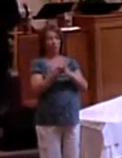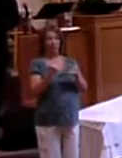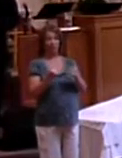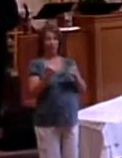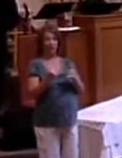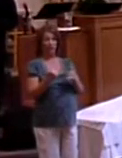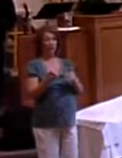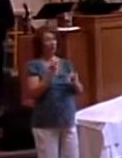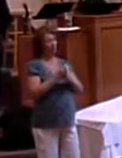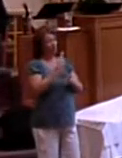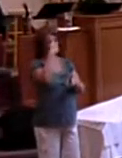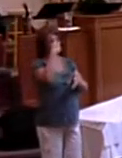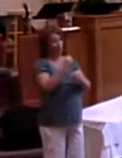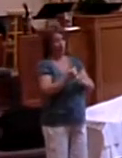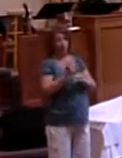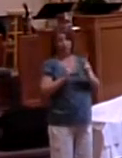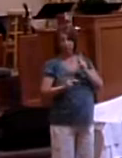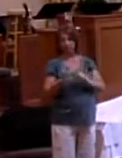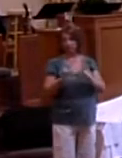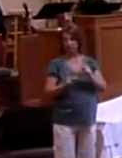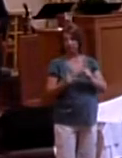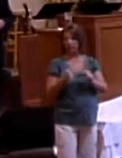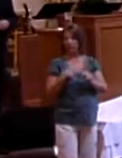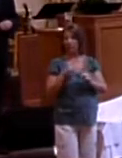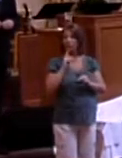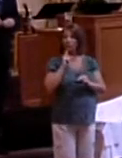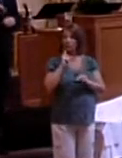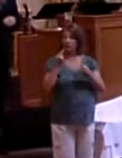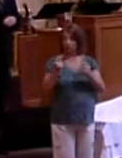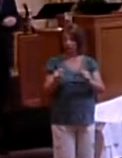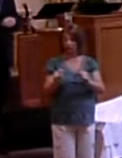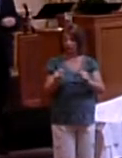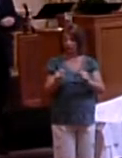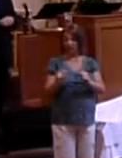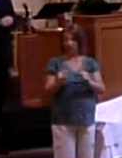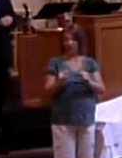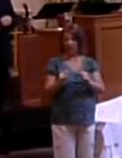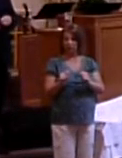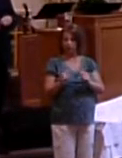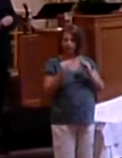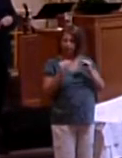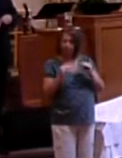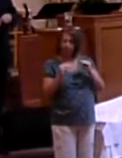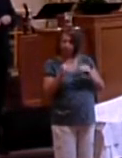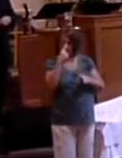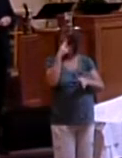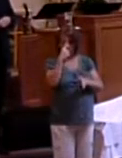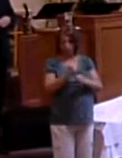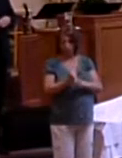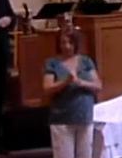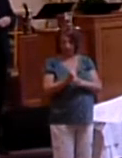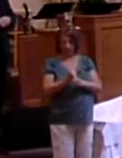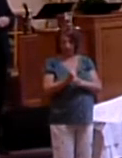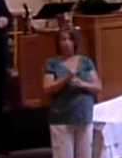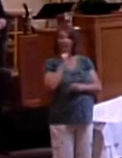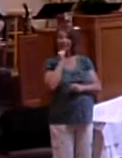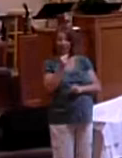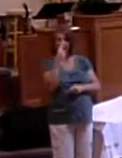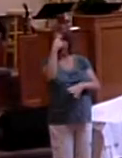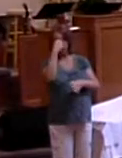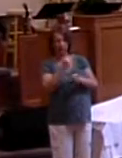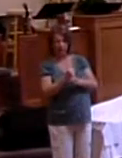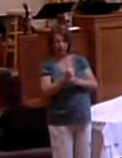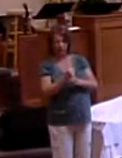trust people. I really try to push the trust thing, the non-trust or